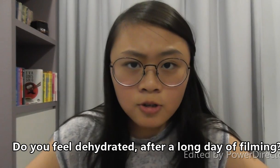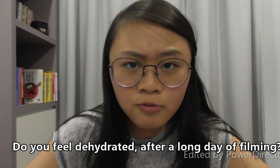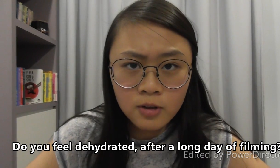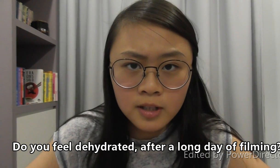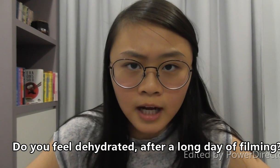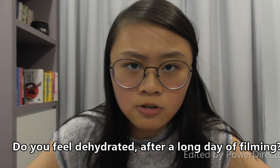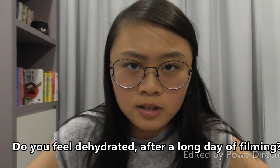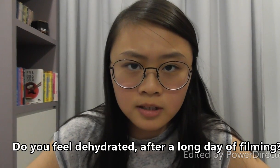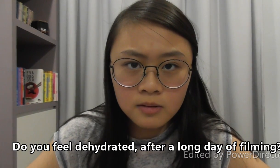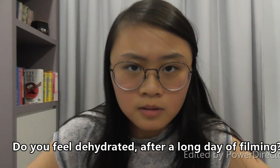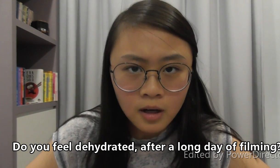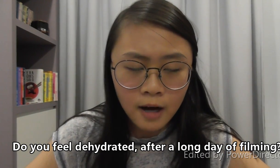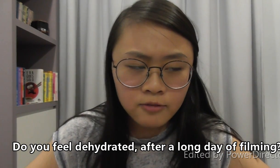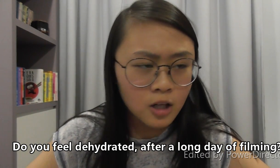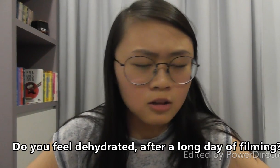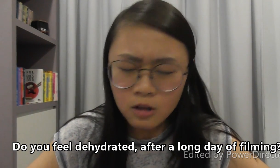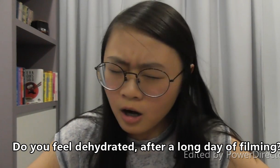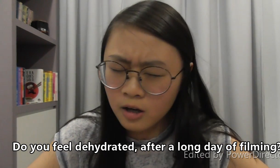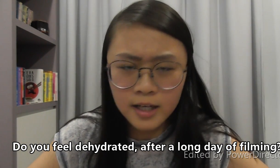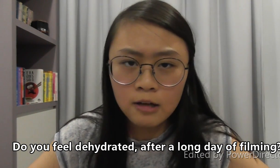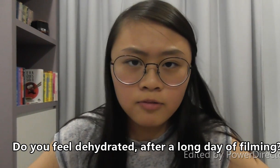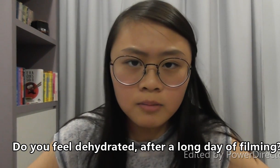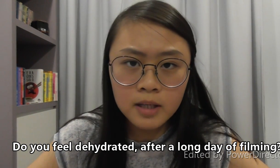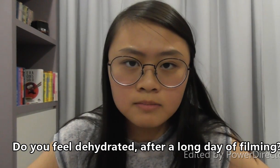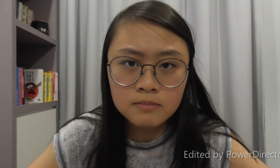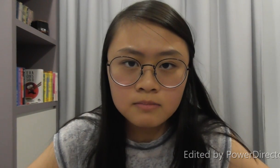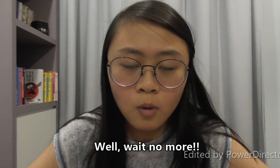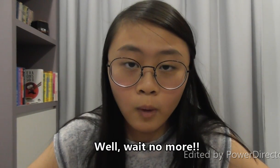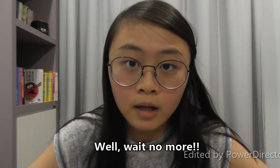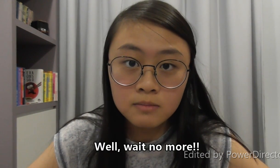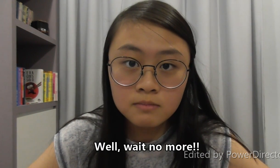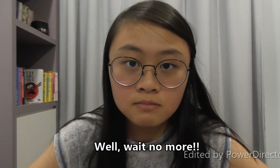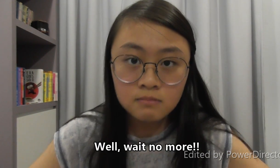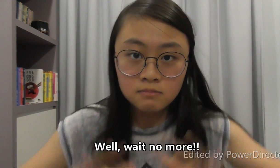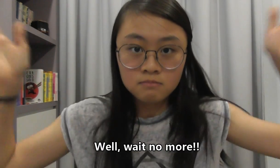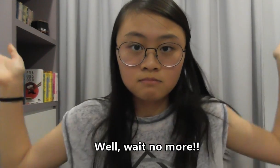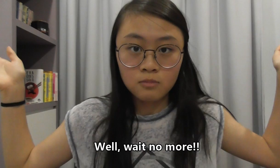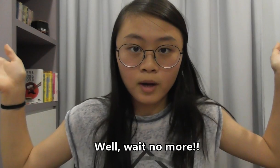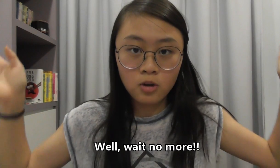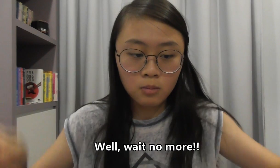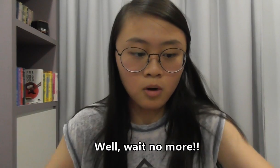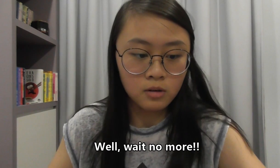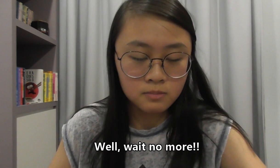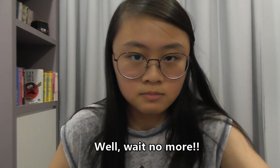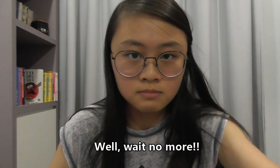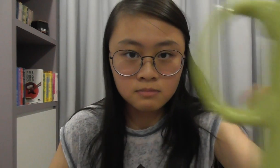Do you feel dehydrated after a long day of filming? Well, wait no more.